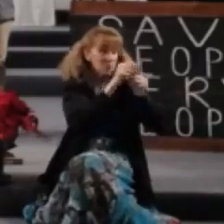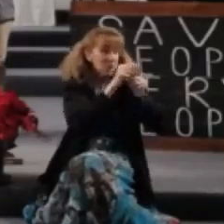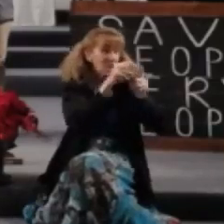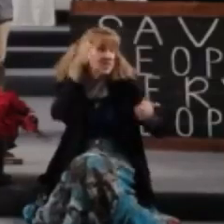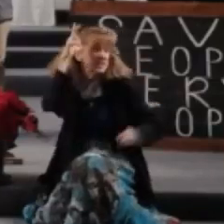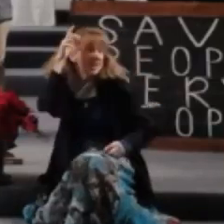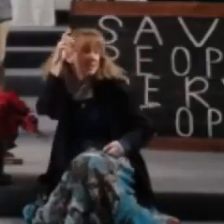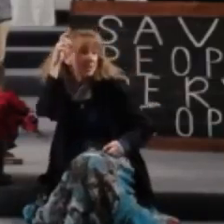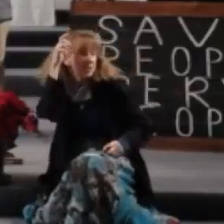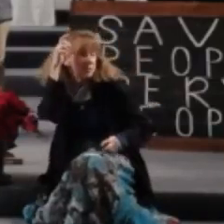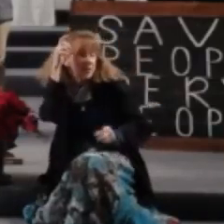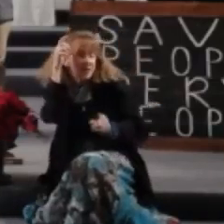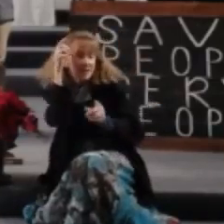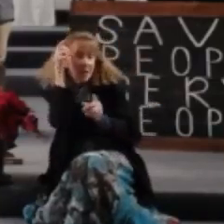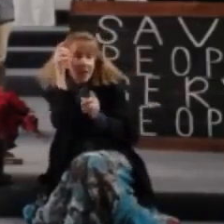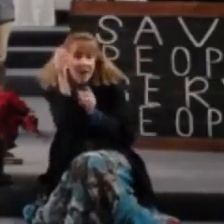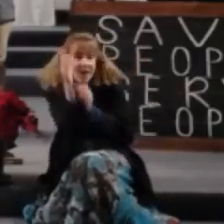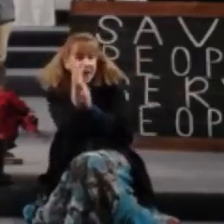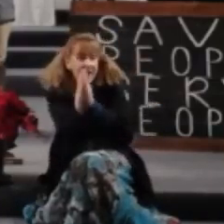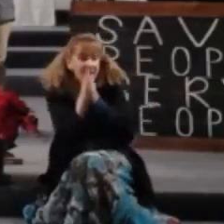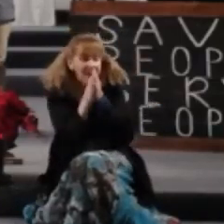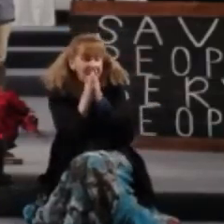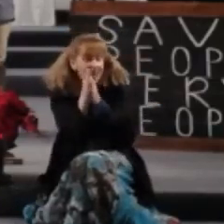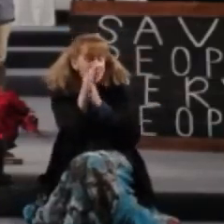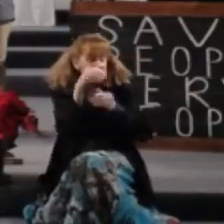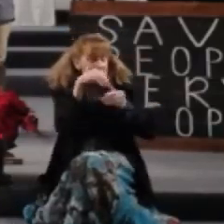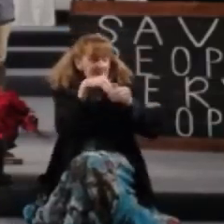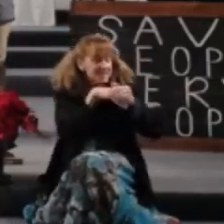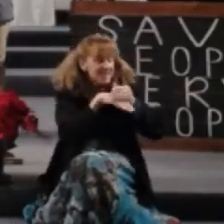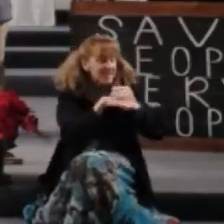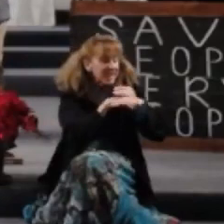then lies replace them.